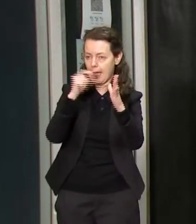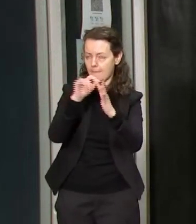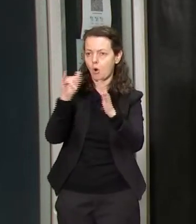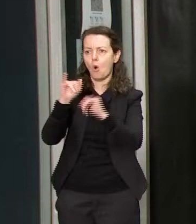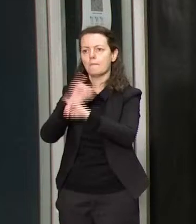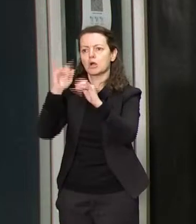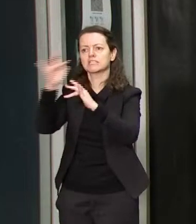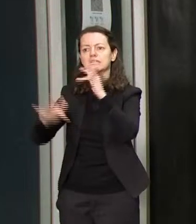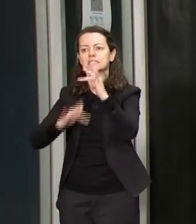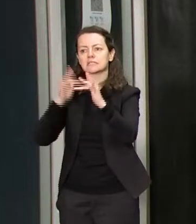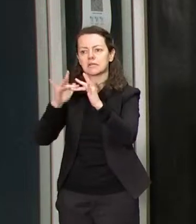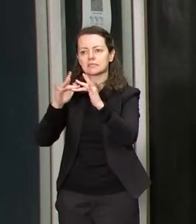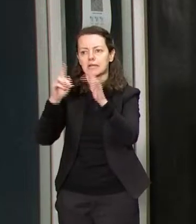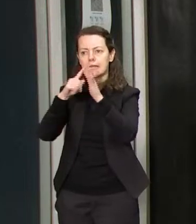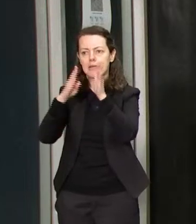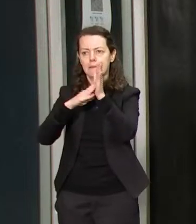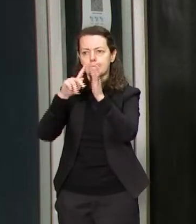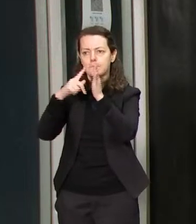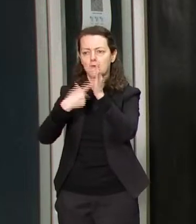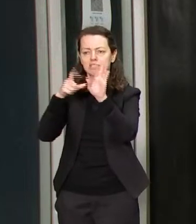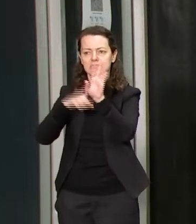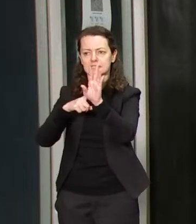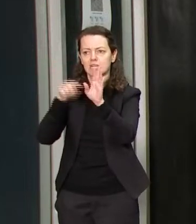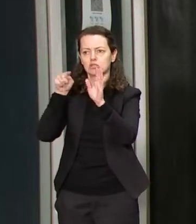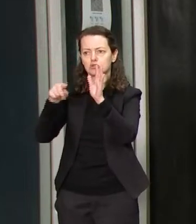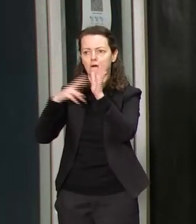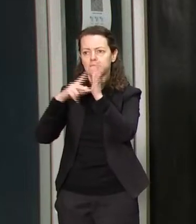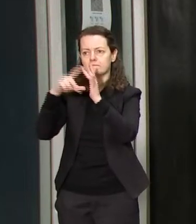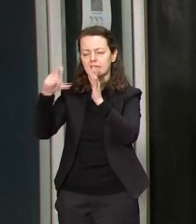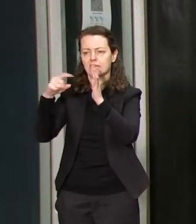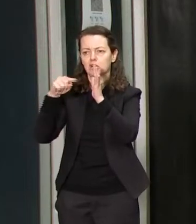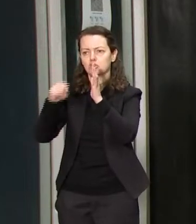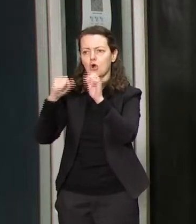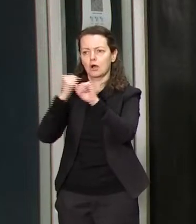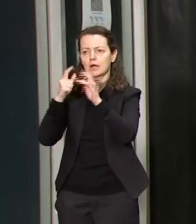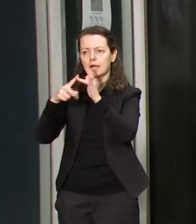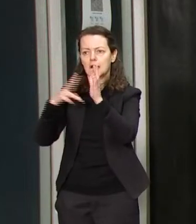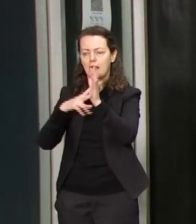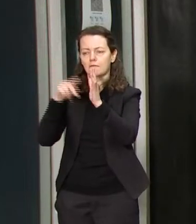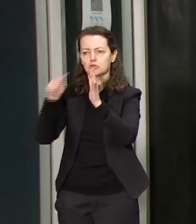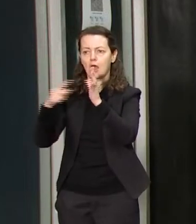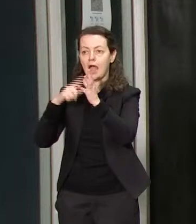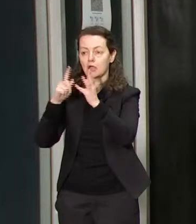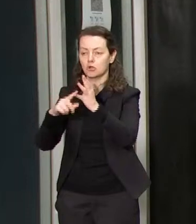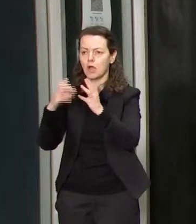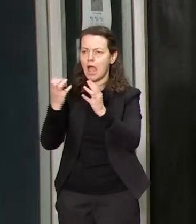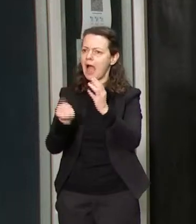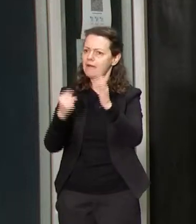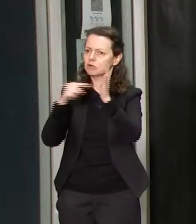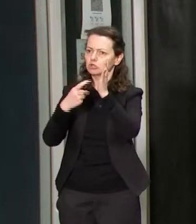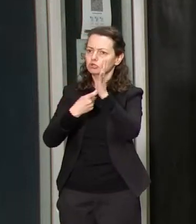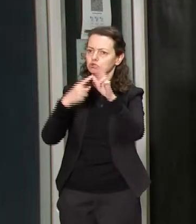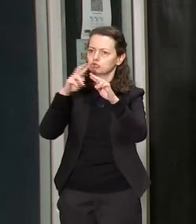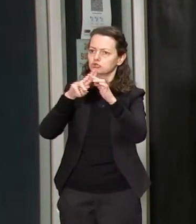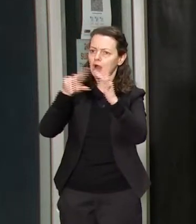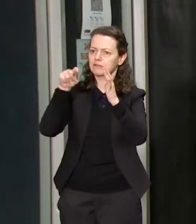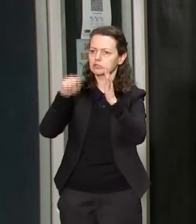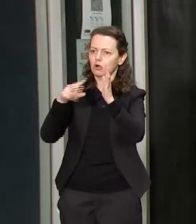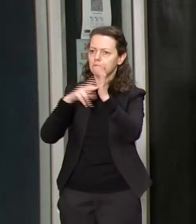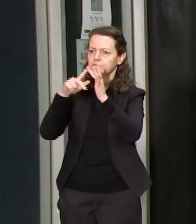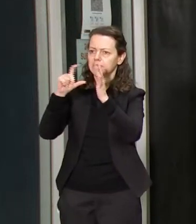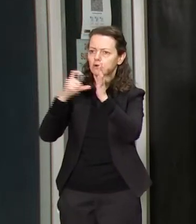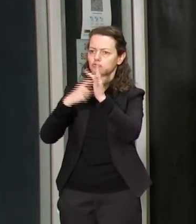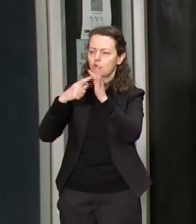emergency.vic.gov.au, and staying in touch with the Vic Traffic app or website for the latest road closures at